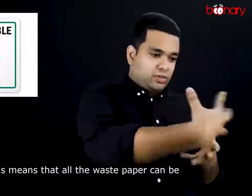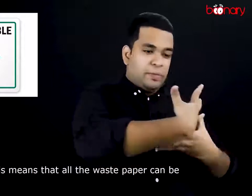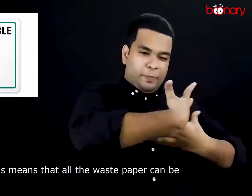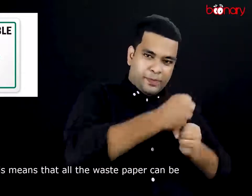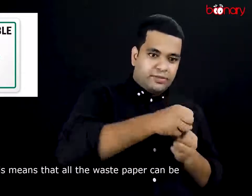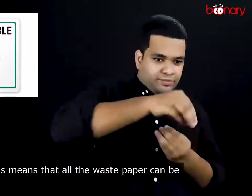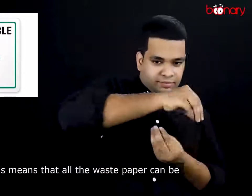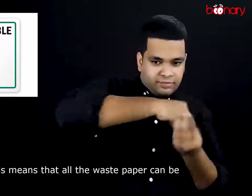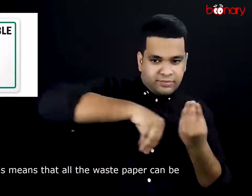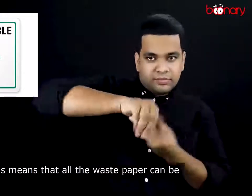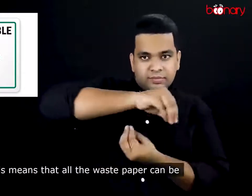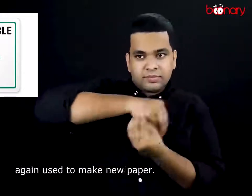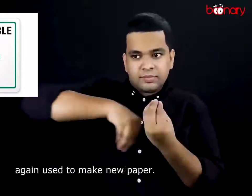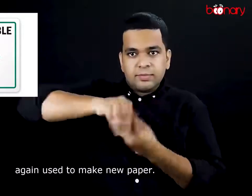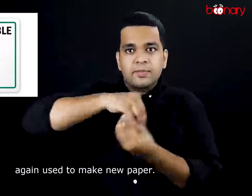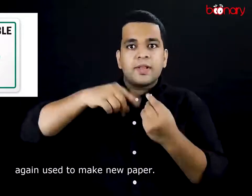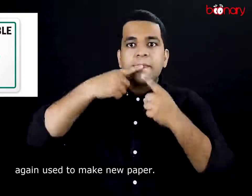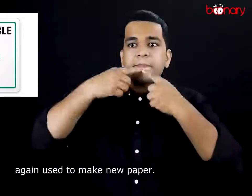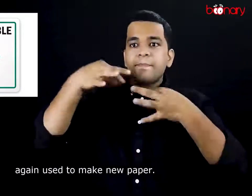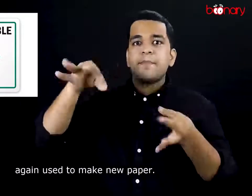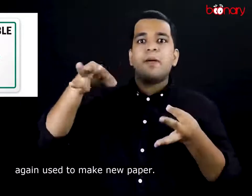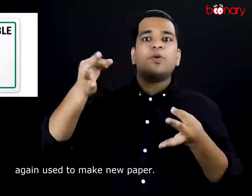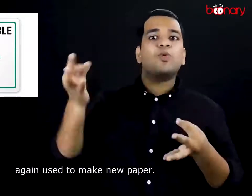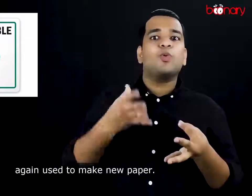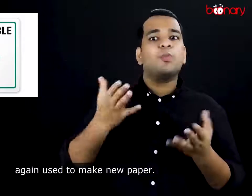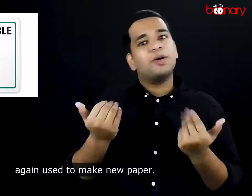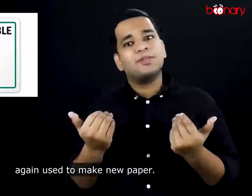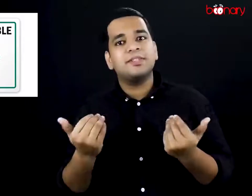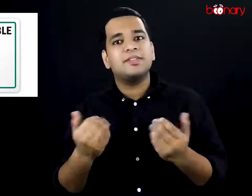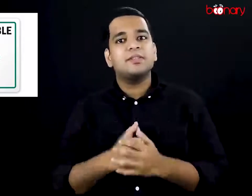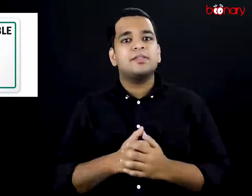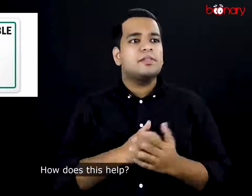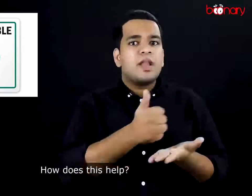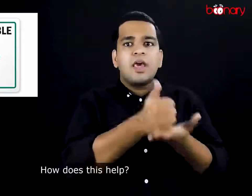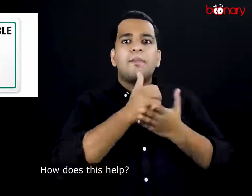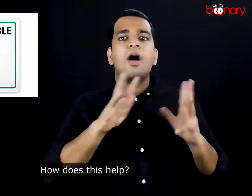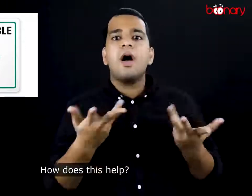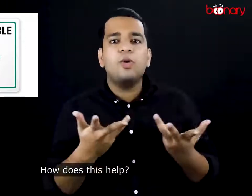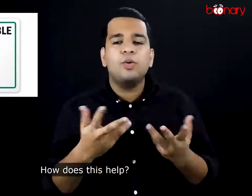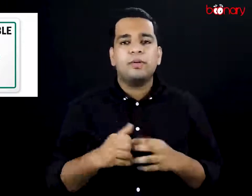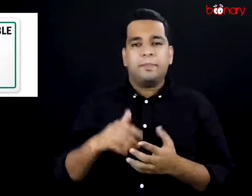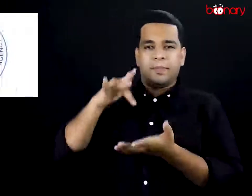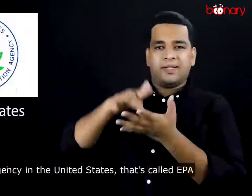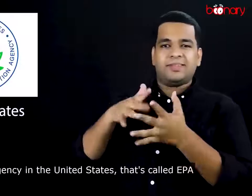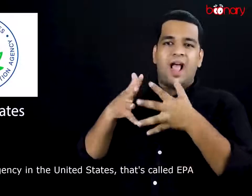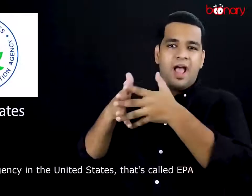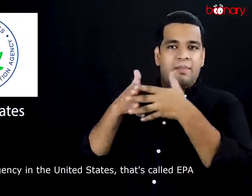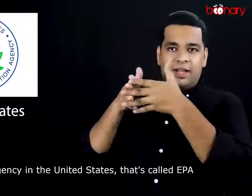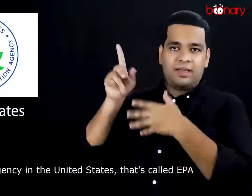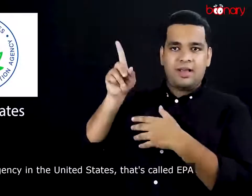the waste paper can be again used to make new paper. How does this help? An agency